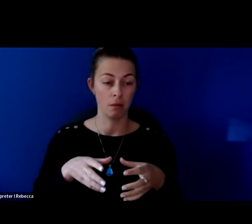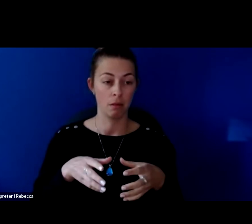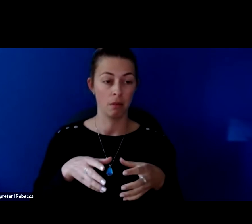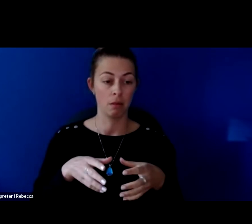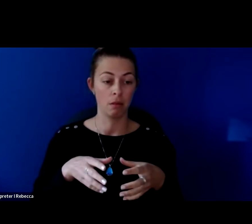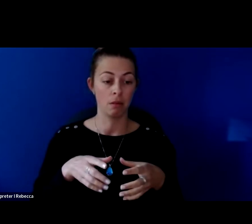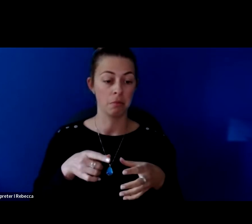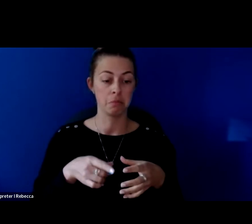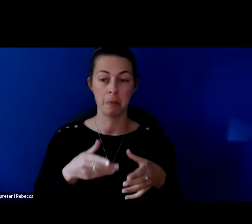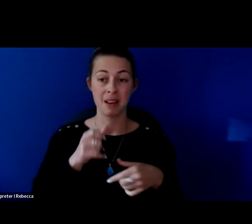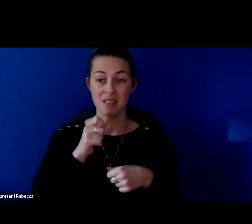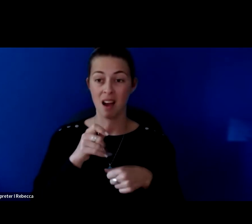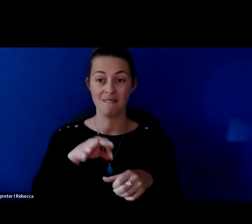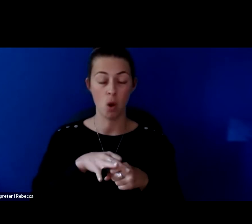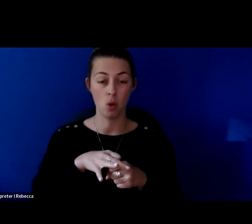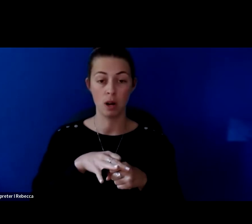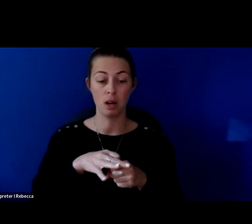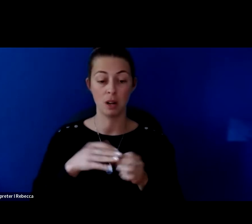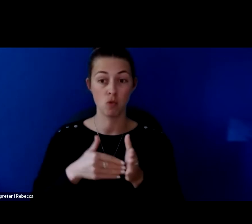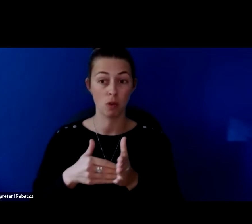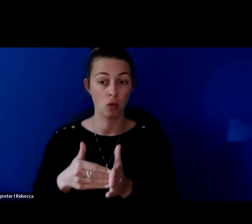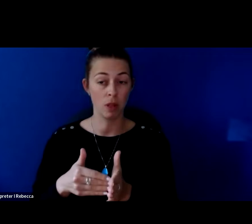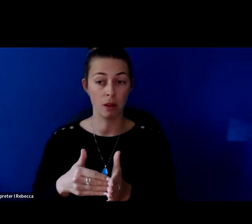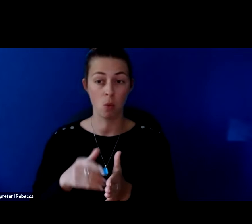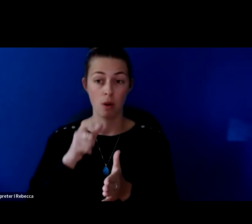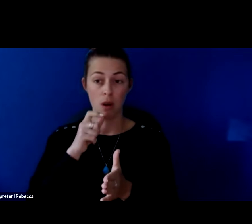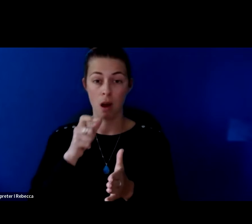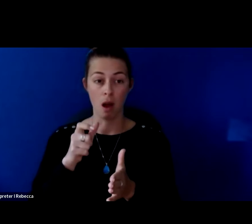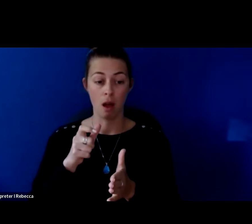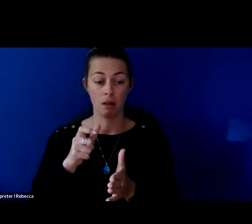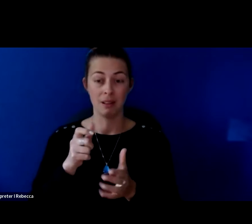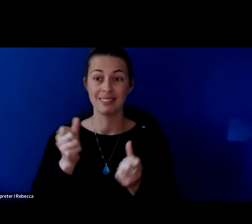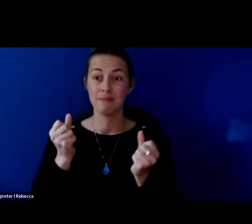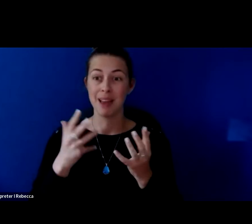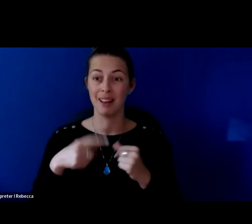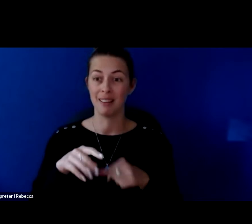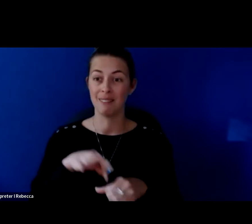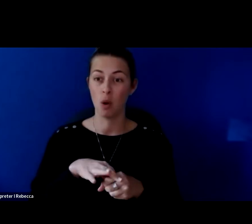as regularly and in as large numbers as the other.